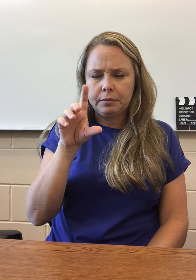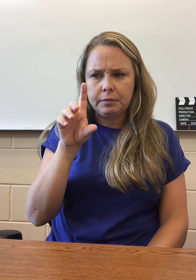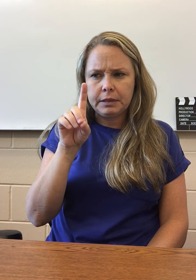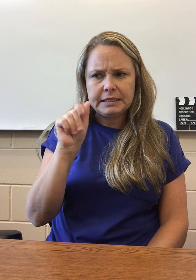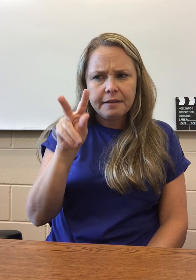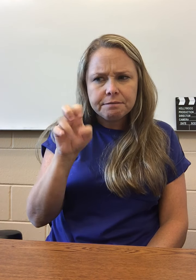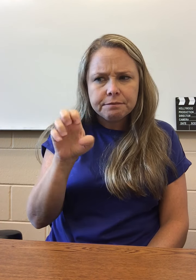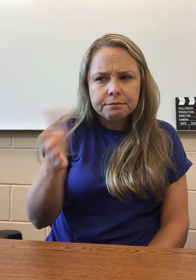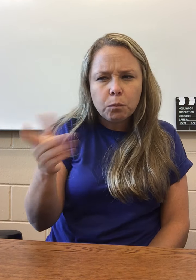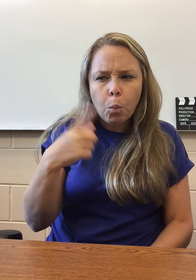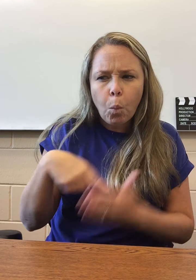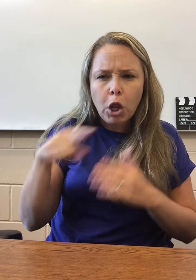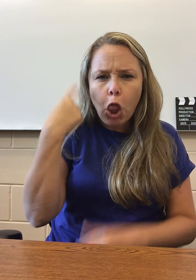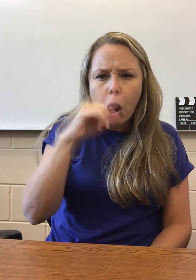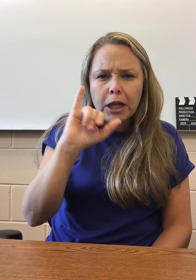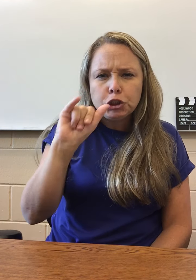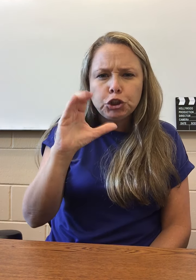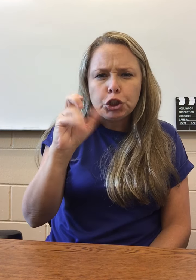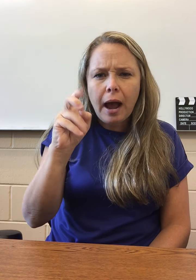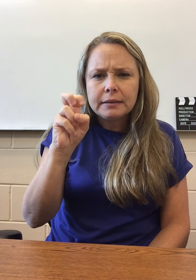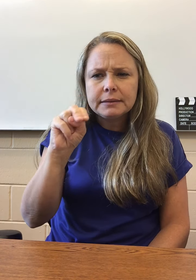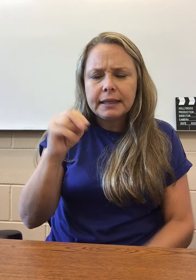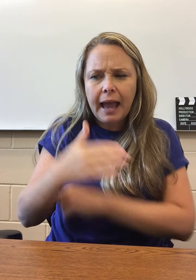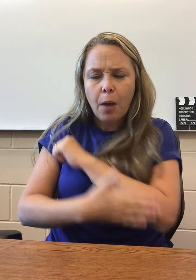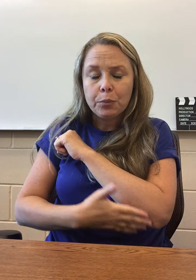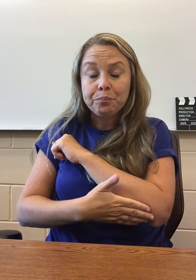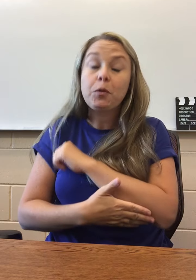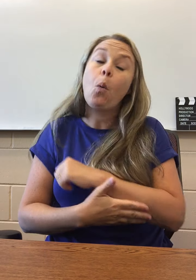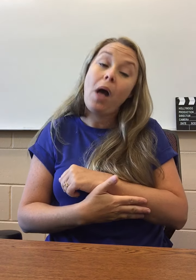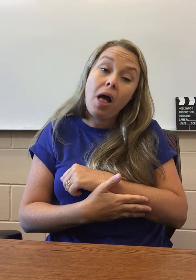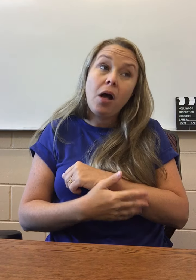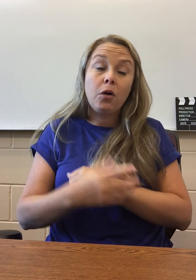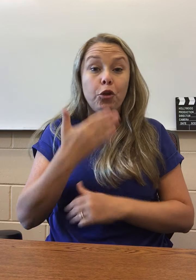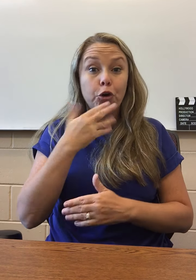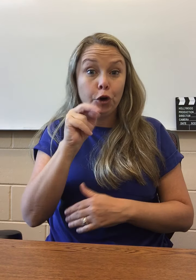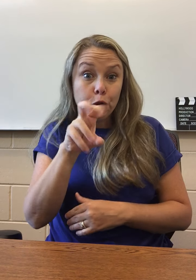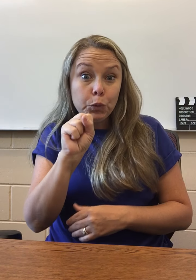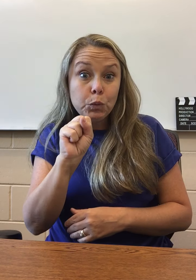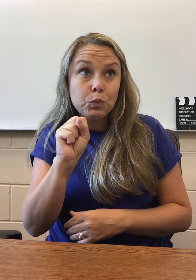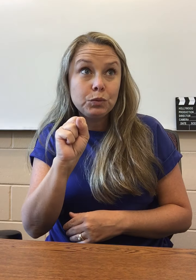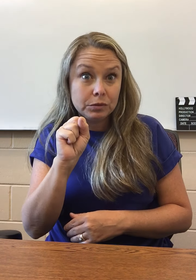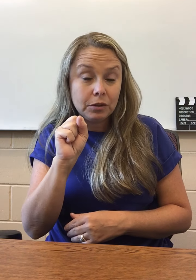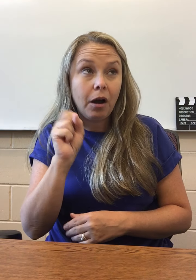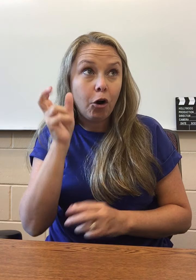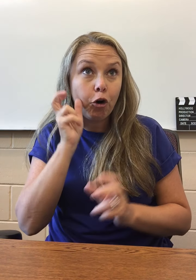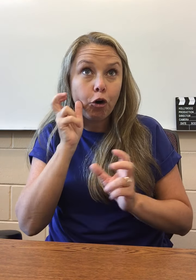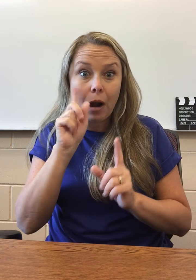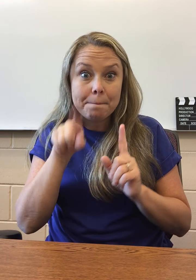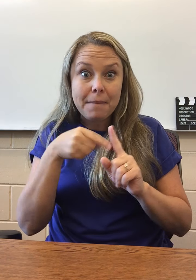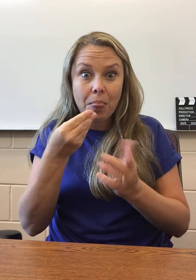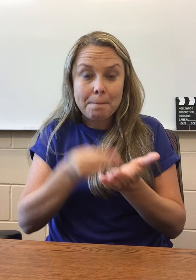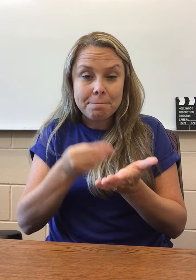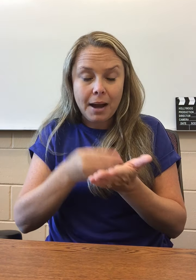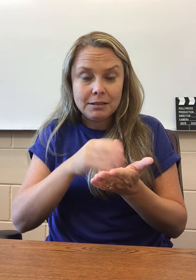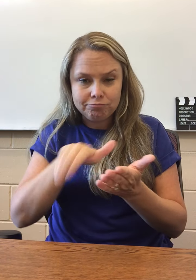you know when the when the good news landed about about the money coming um we did uh quite a bit of research